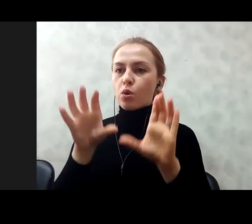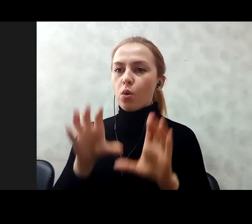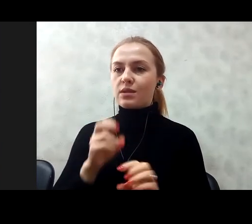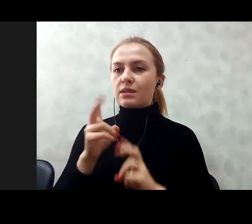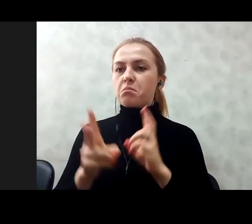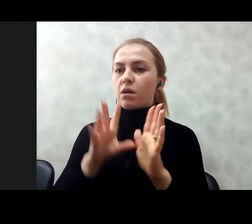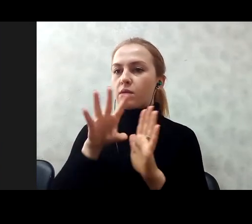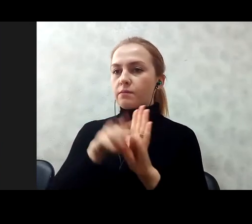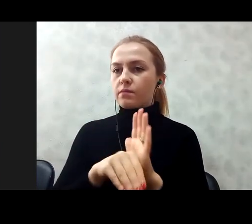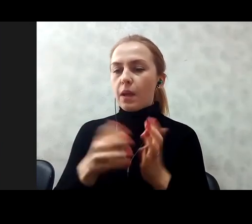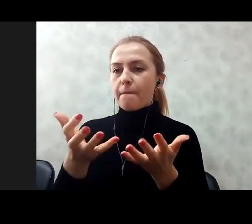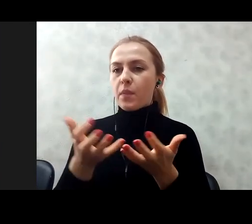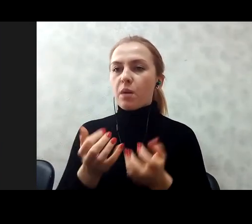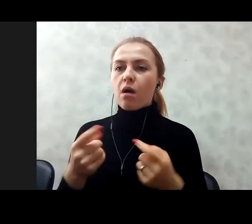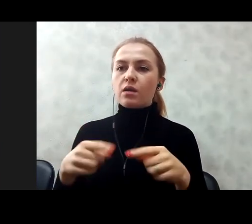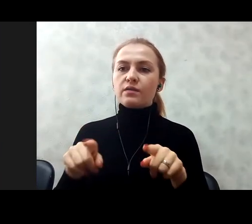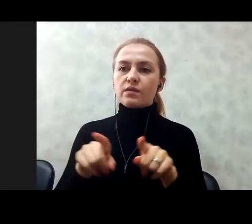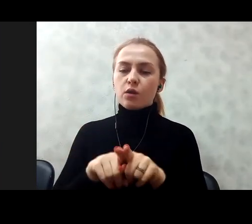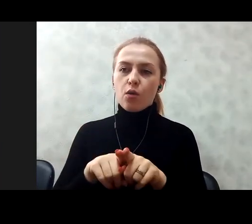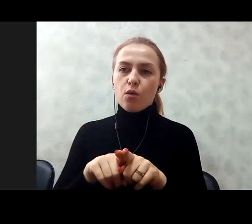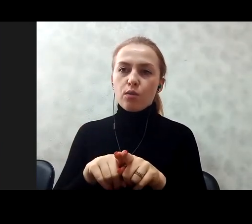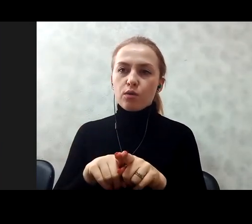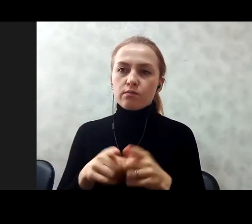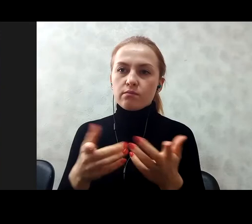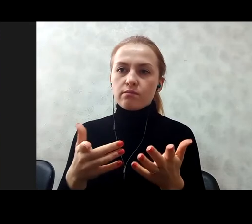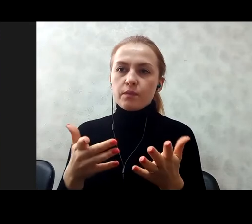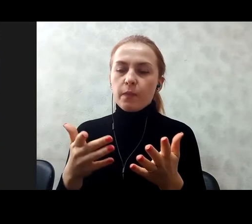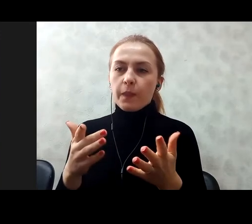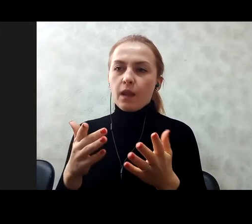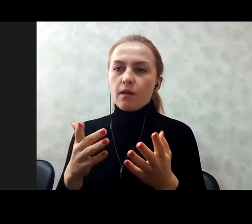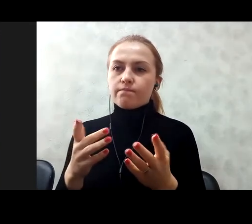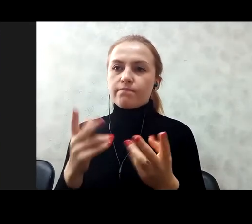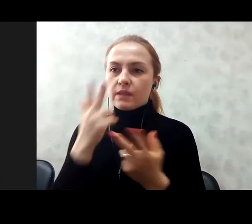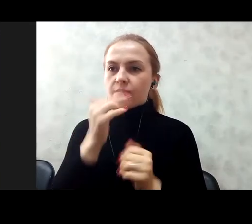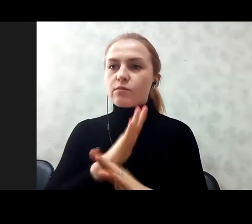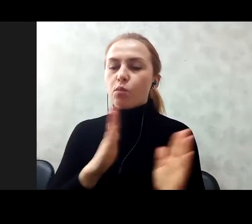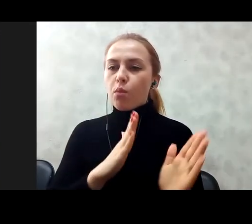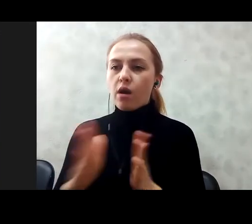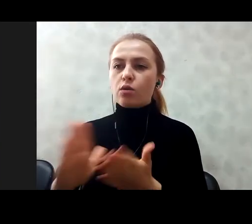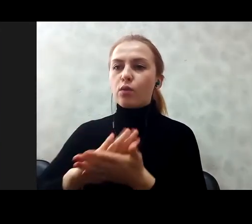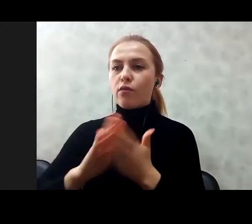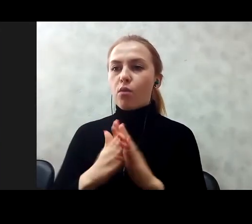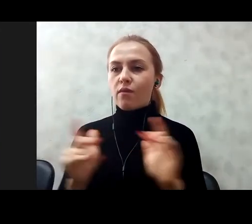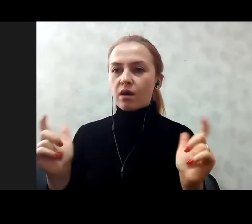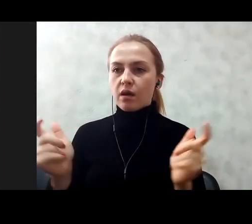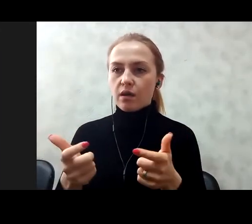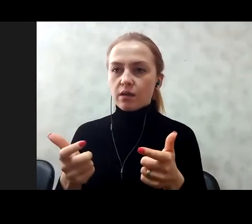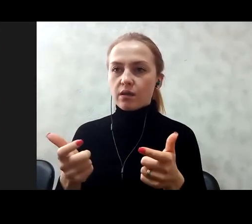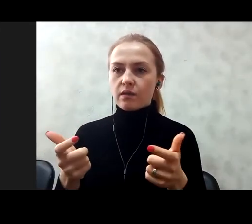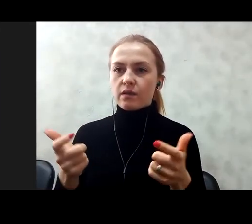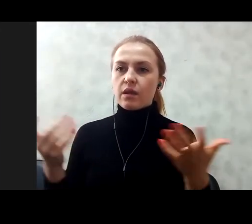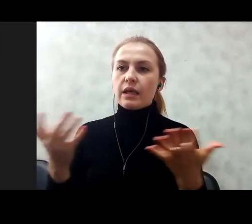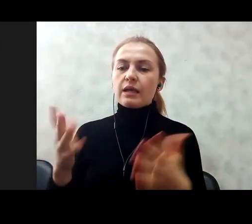The election code and amendments thereto were adopted very quickly and